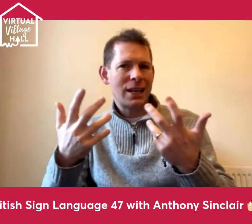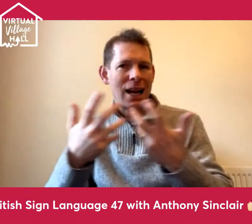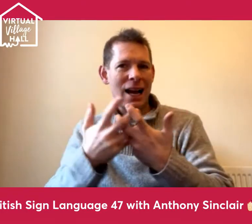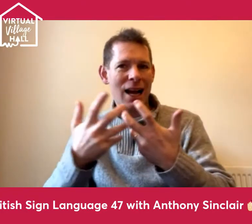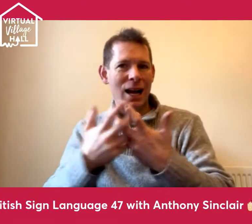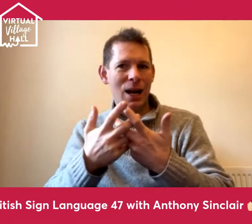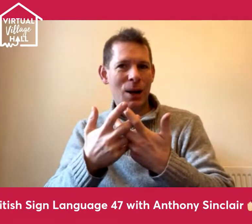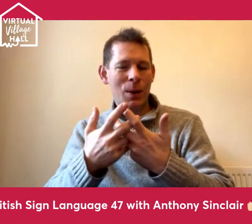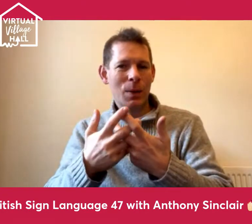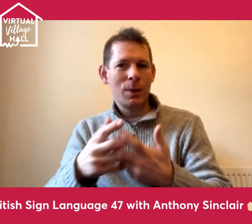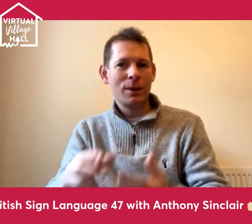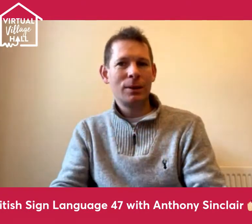over there. How?